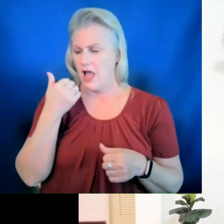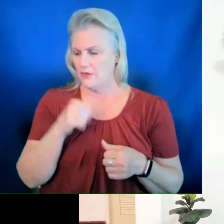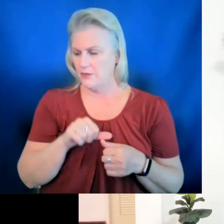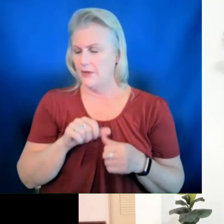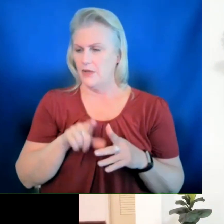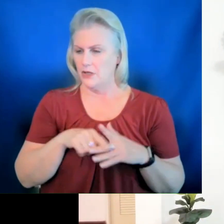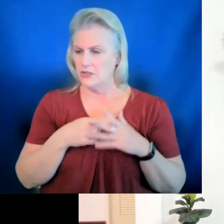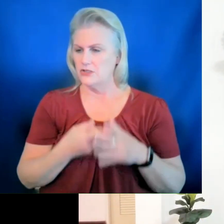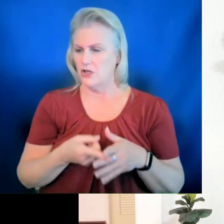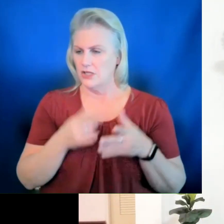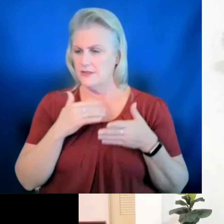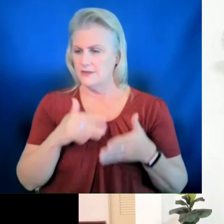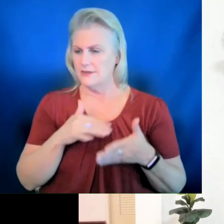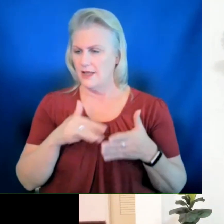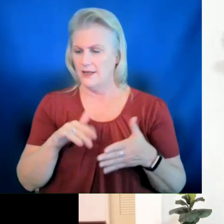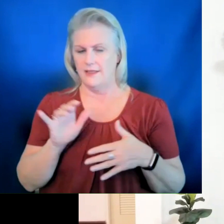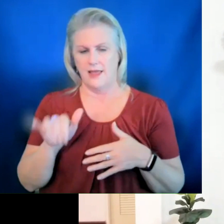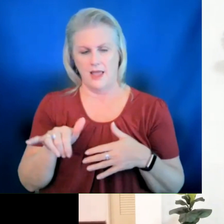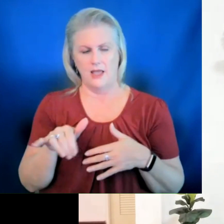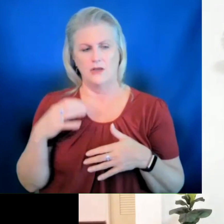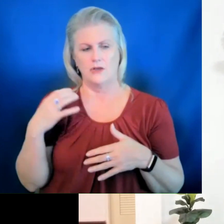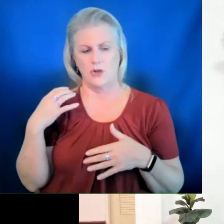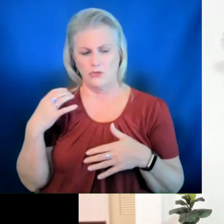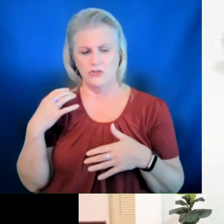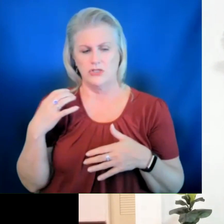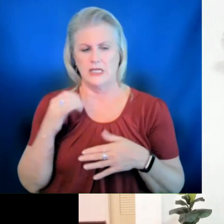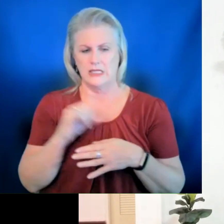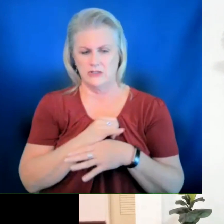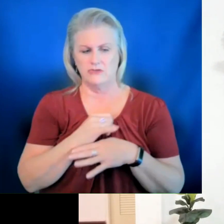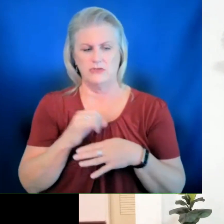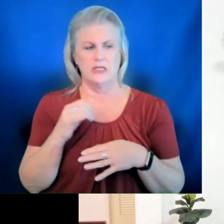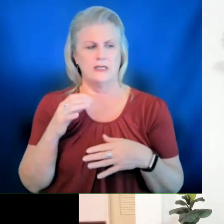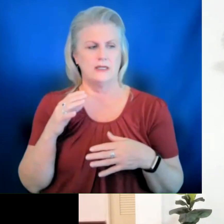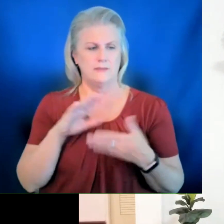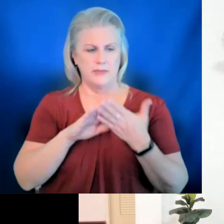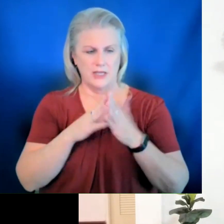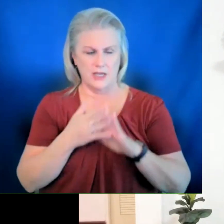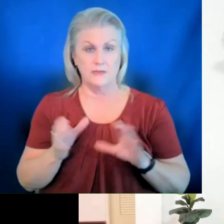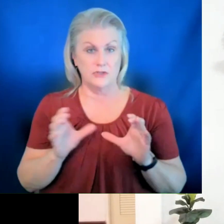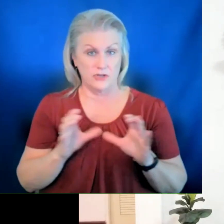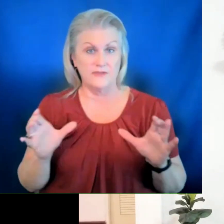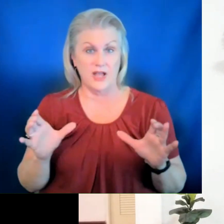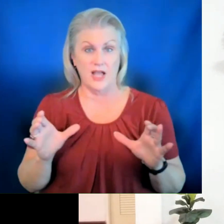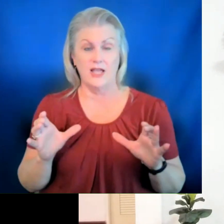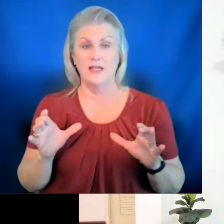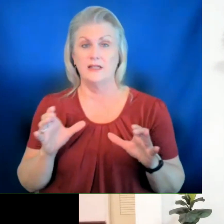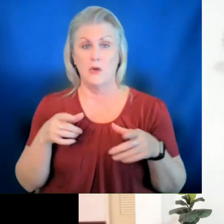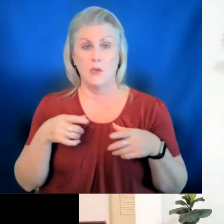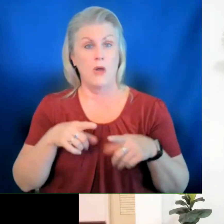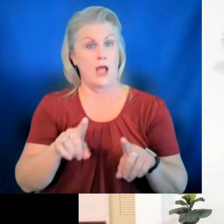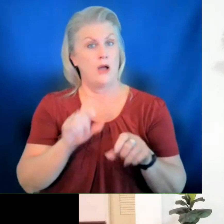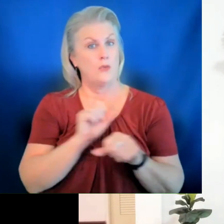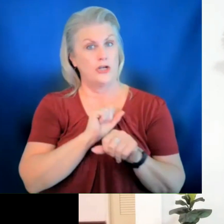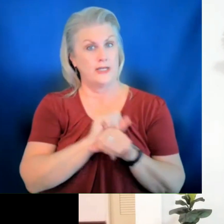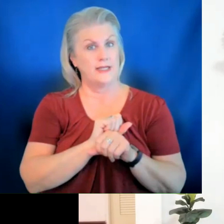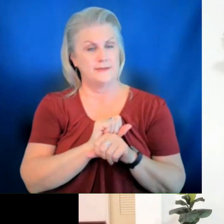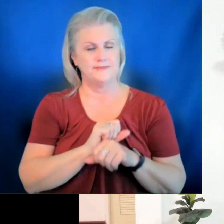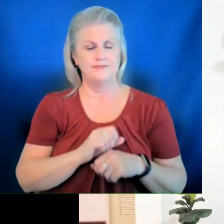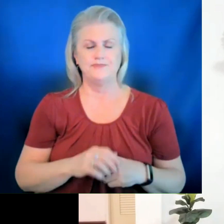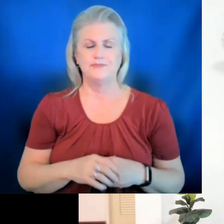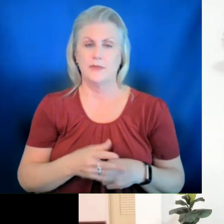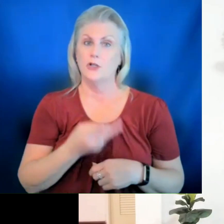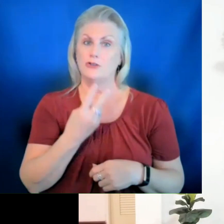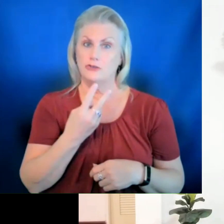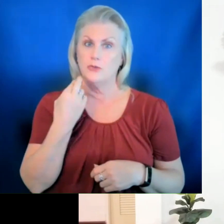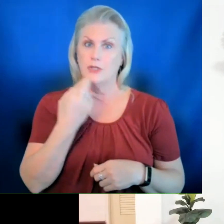remember starting studying the coaching industry and to become certified while I was working